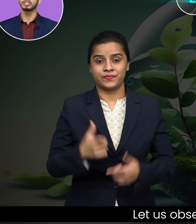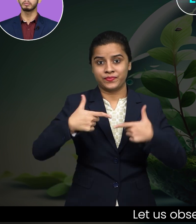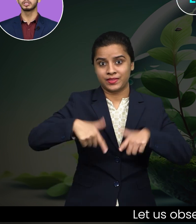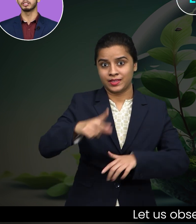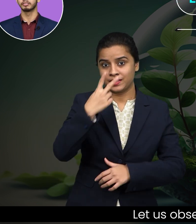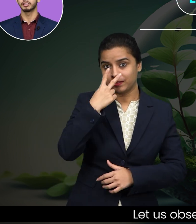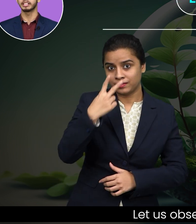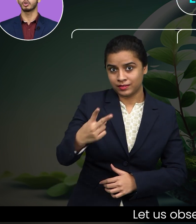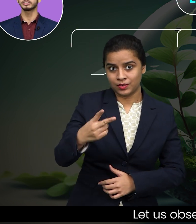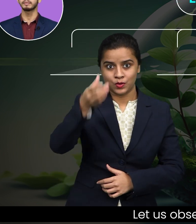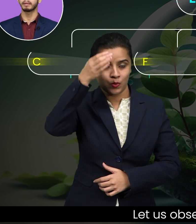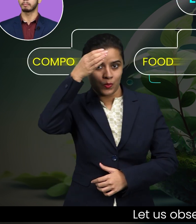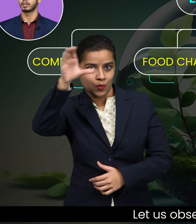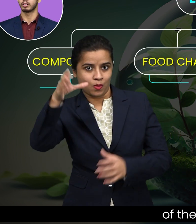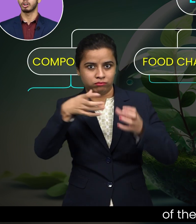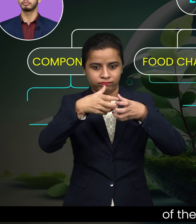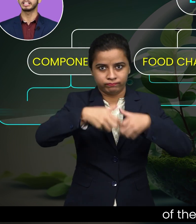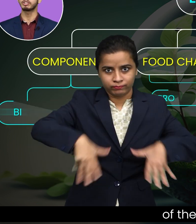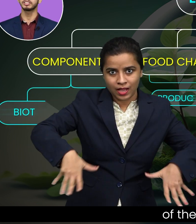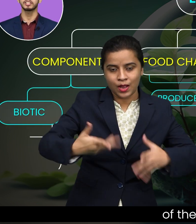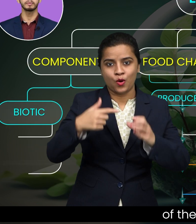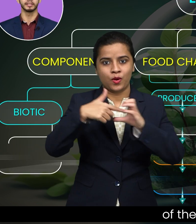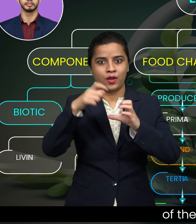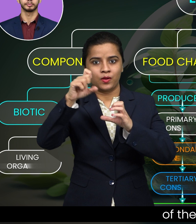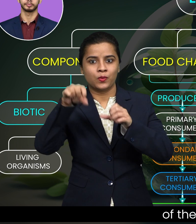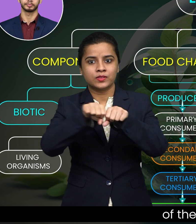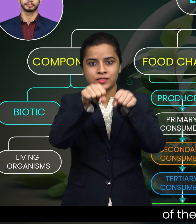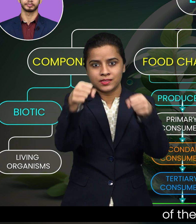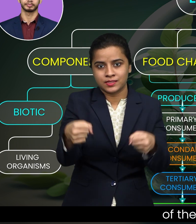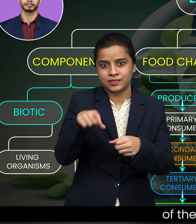Let us observe the concept map of the ecosystem here.